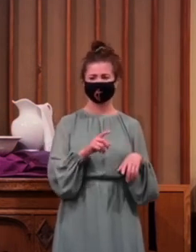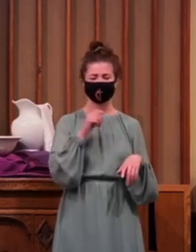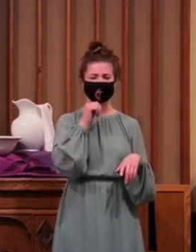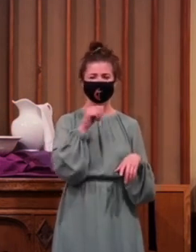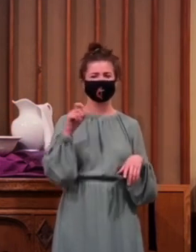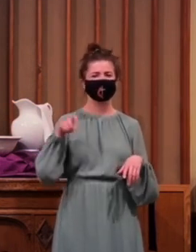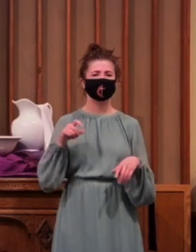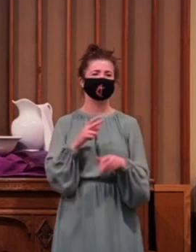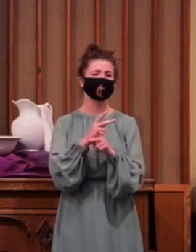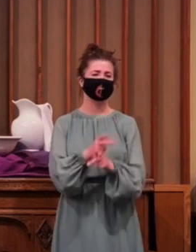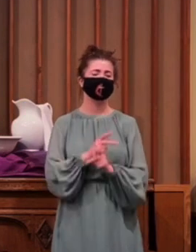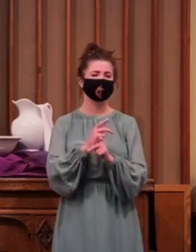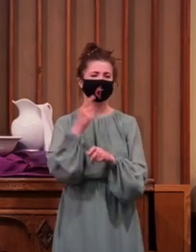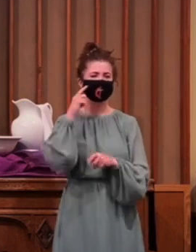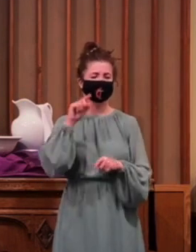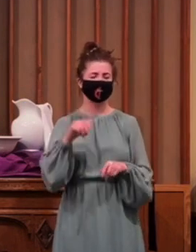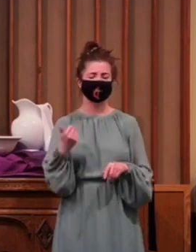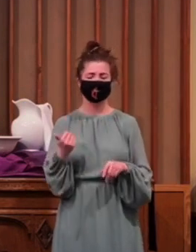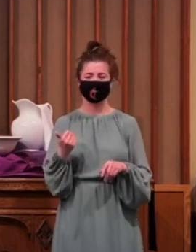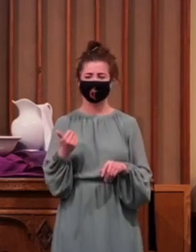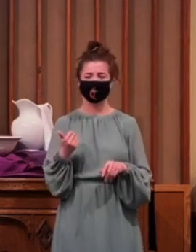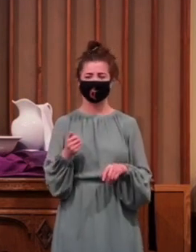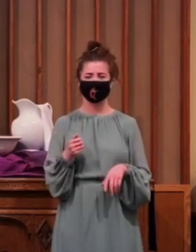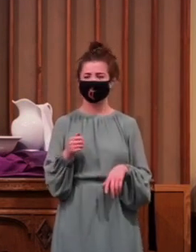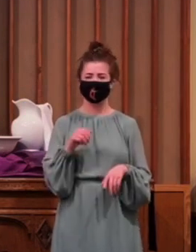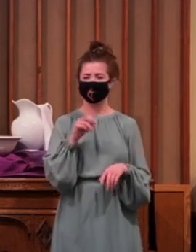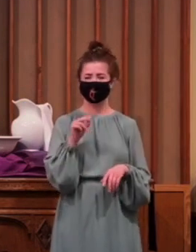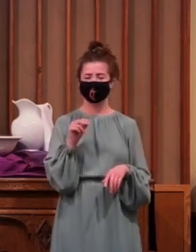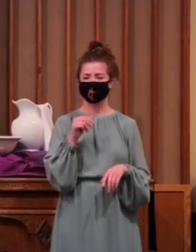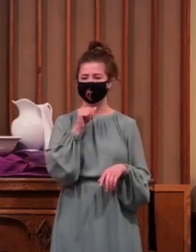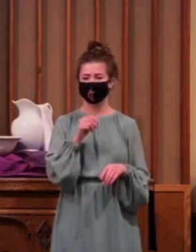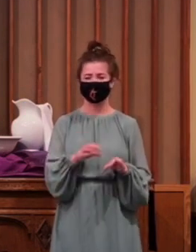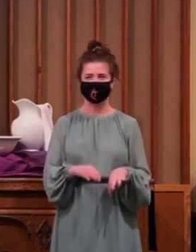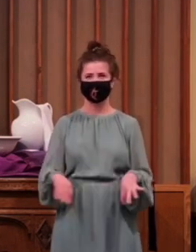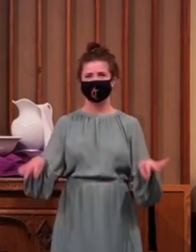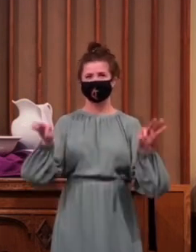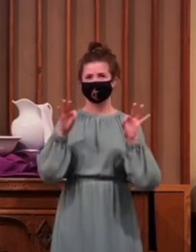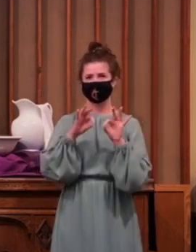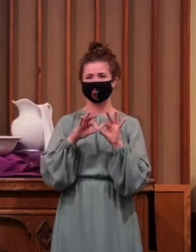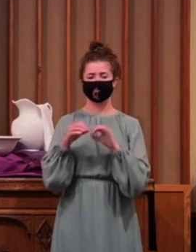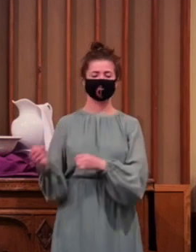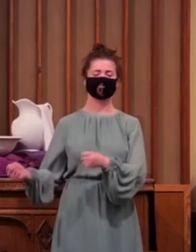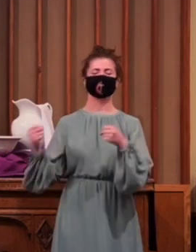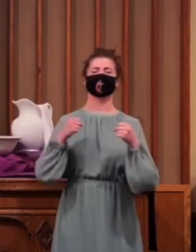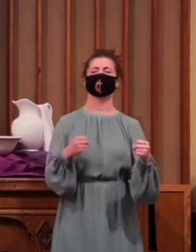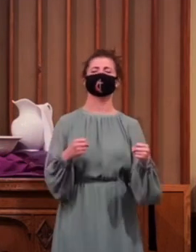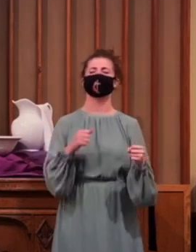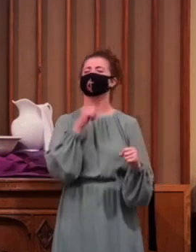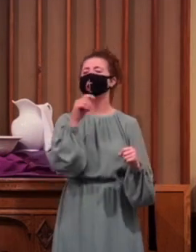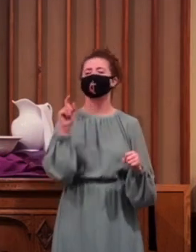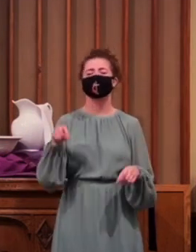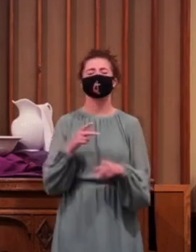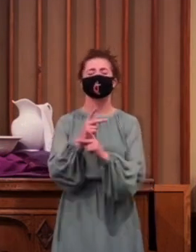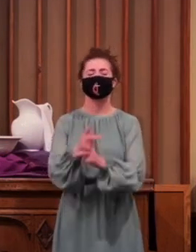to think that they were too important or powerful to care for others. Even those who